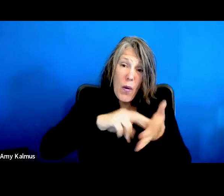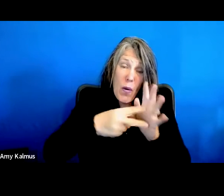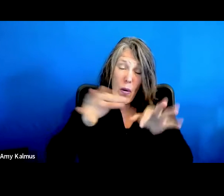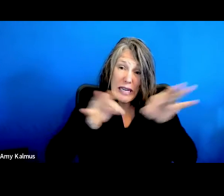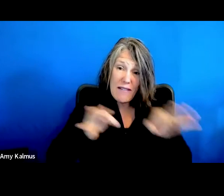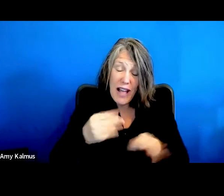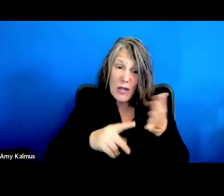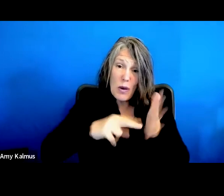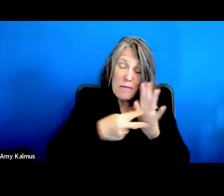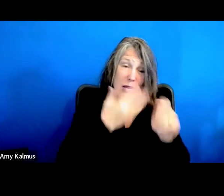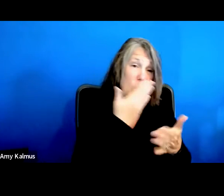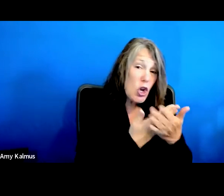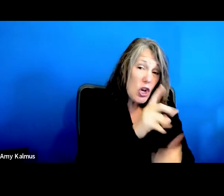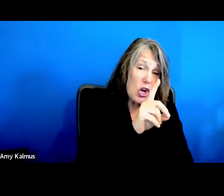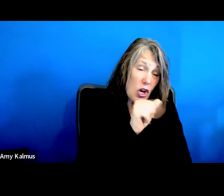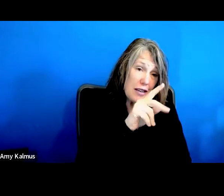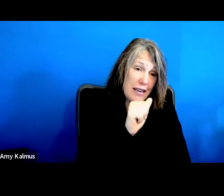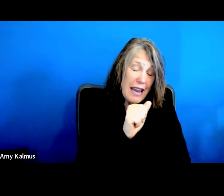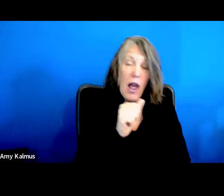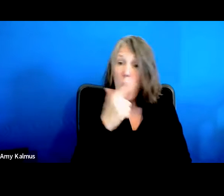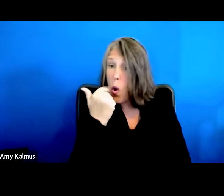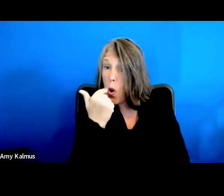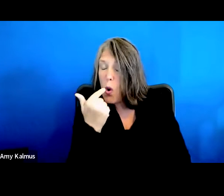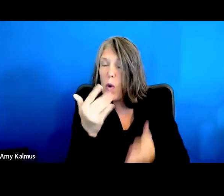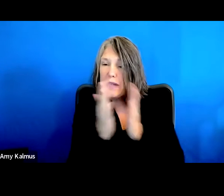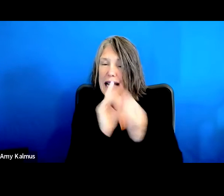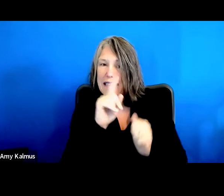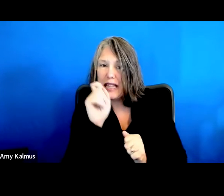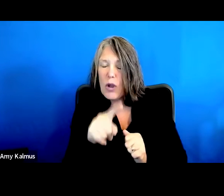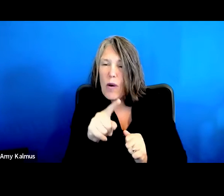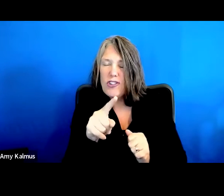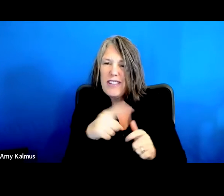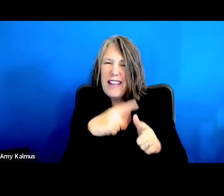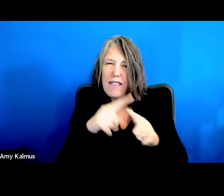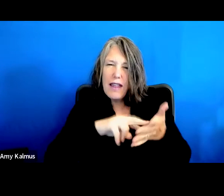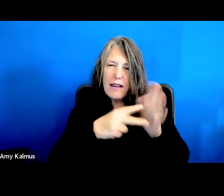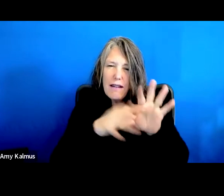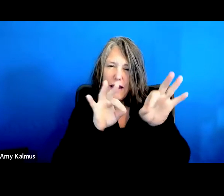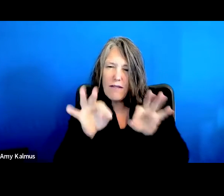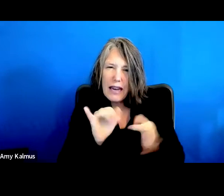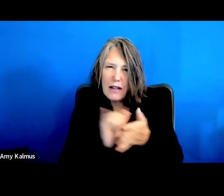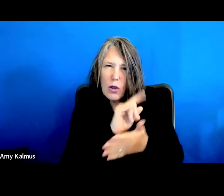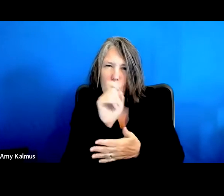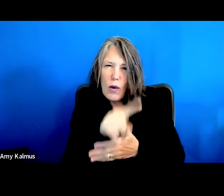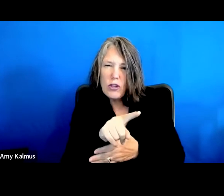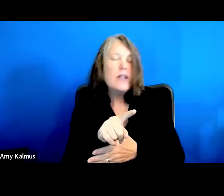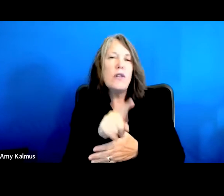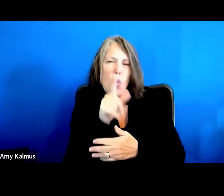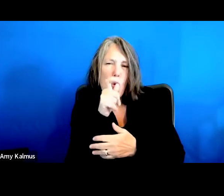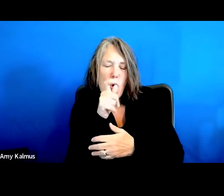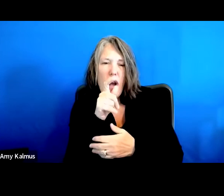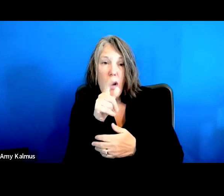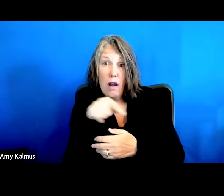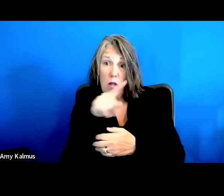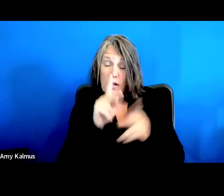data is? Who's asking the questions and defining the questions that get asked? Are the people